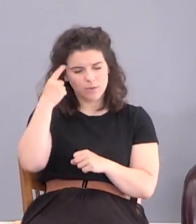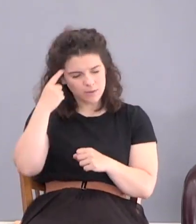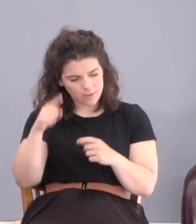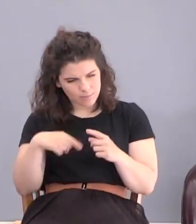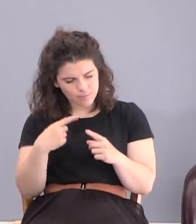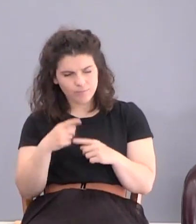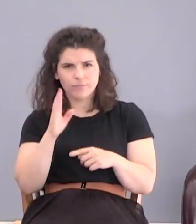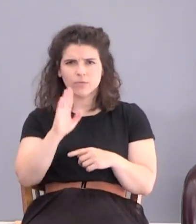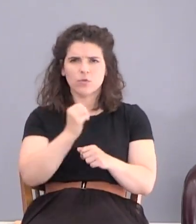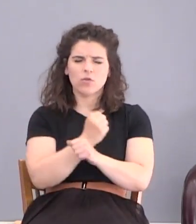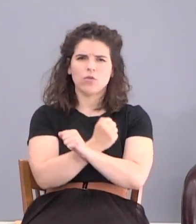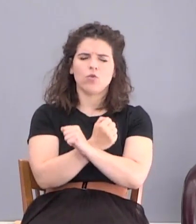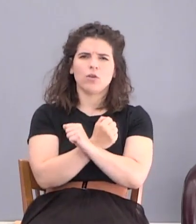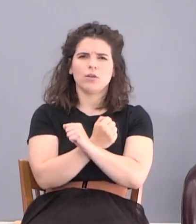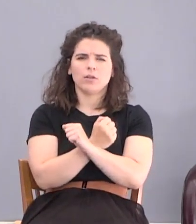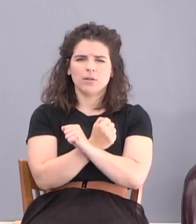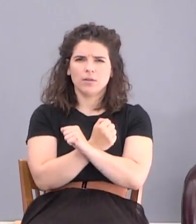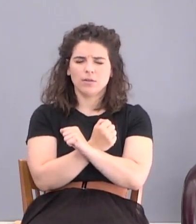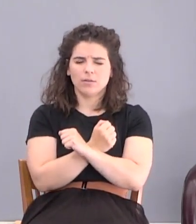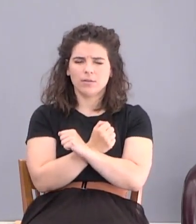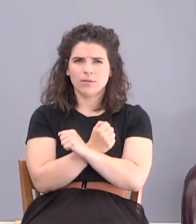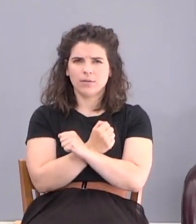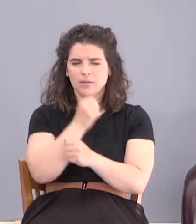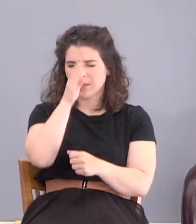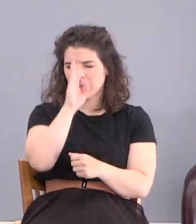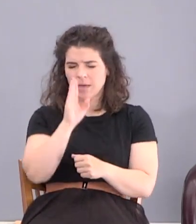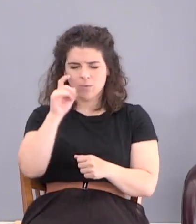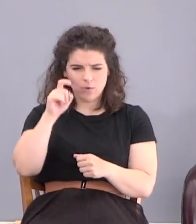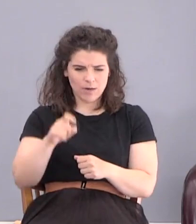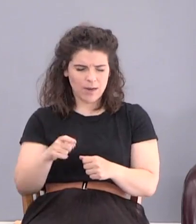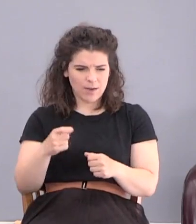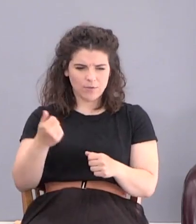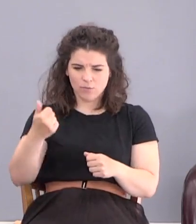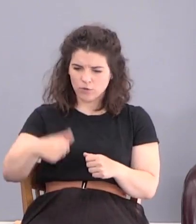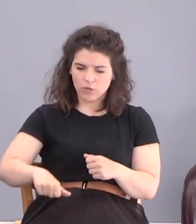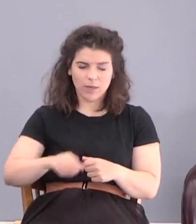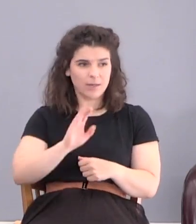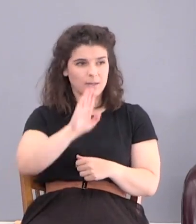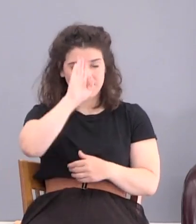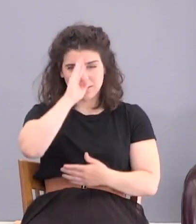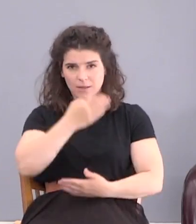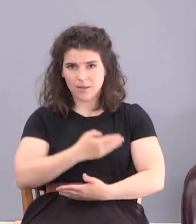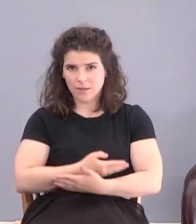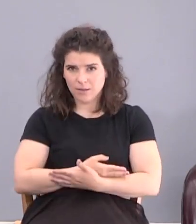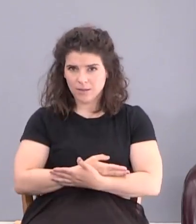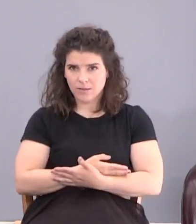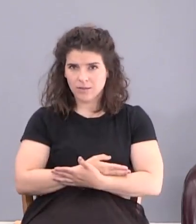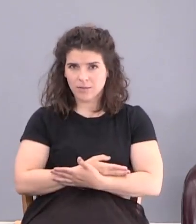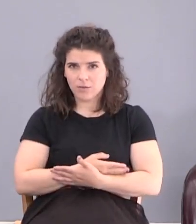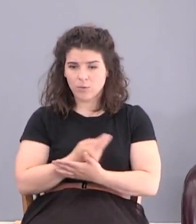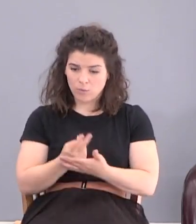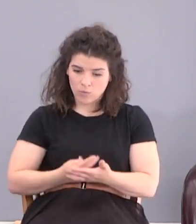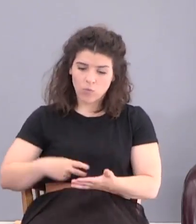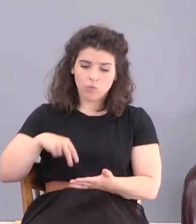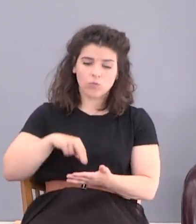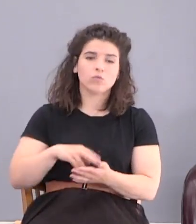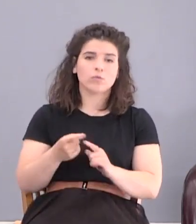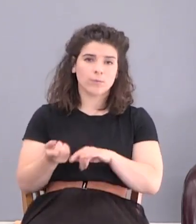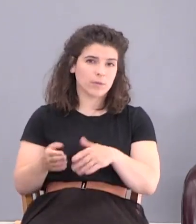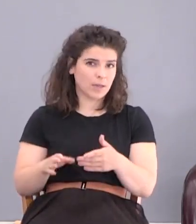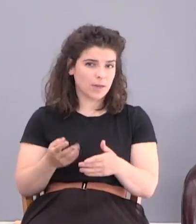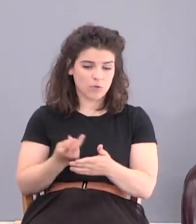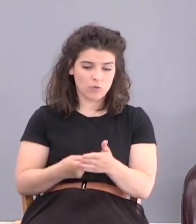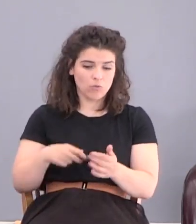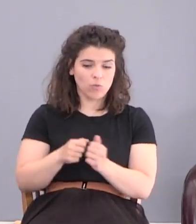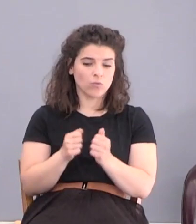about your security, God would have to reject his son, who he rose from the dead, and you rose with him.